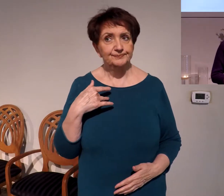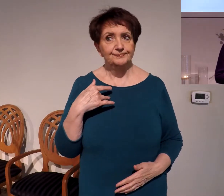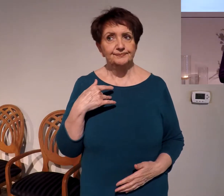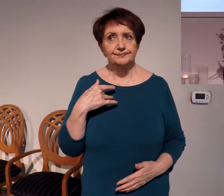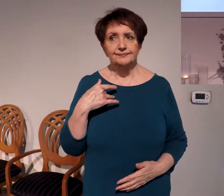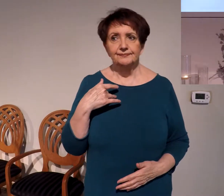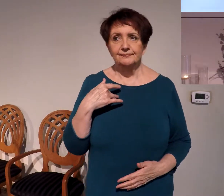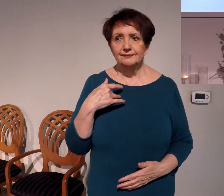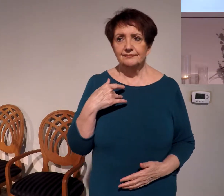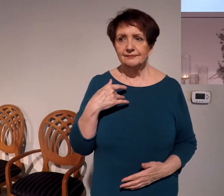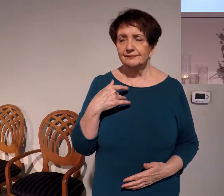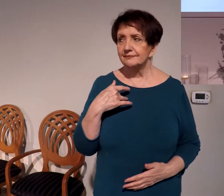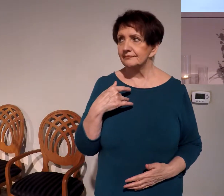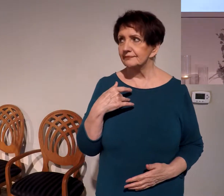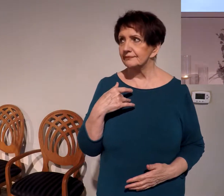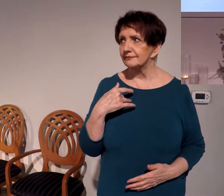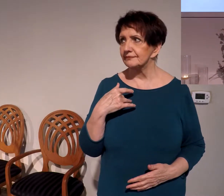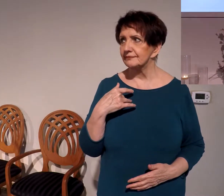Yeah.